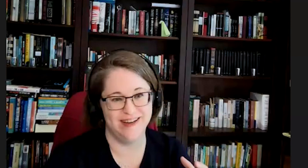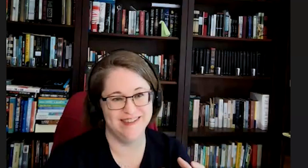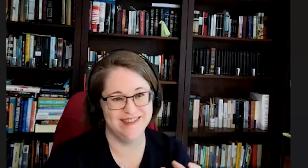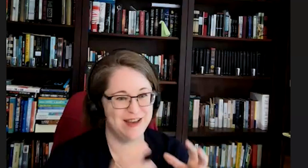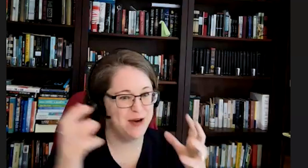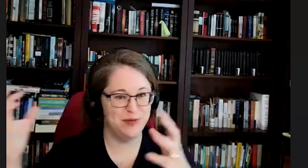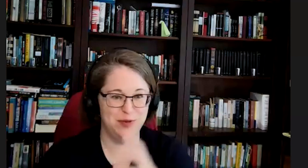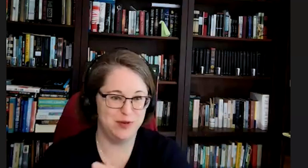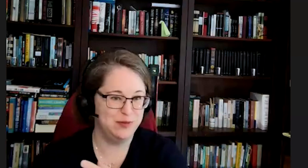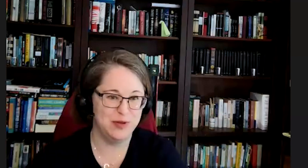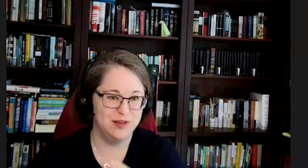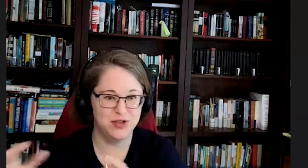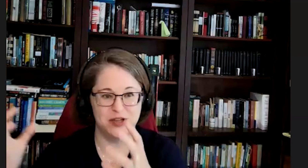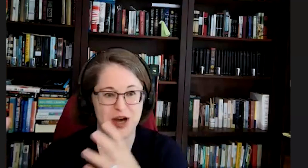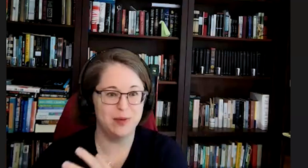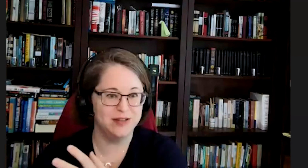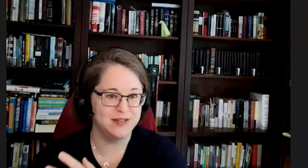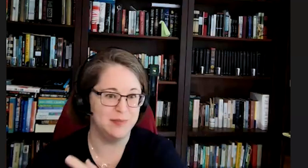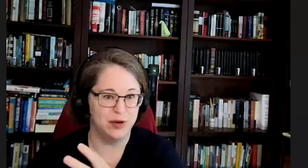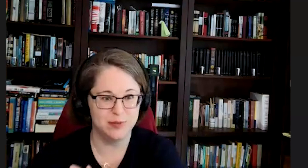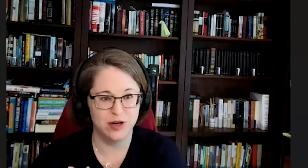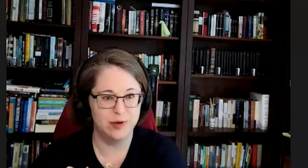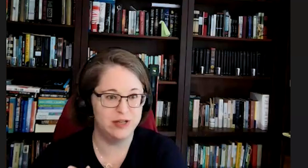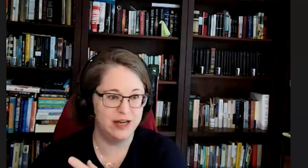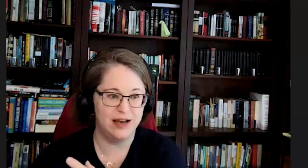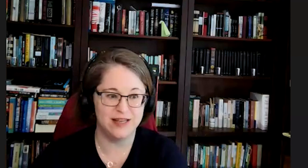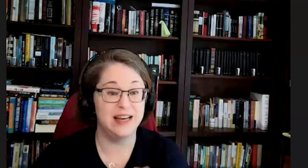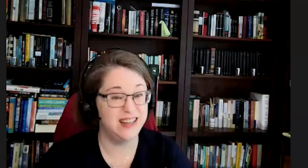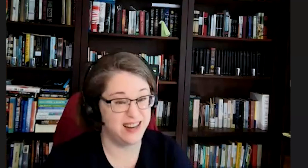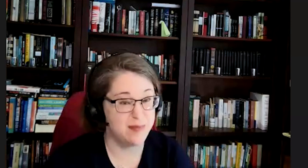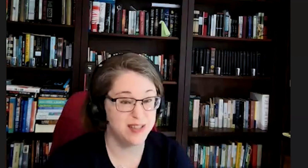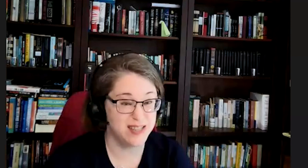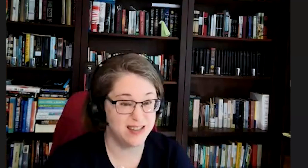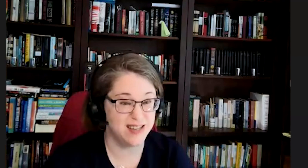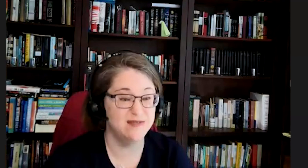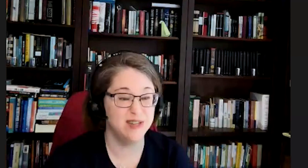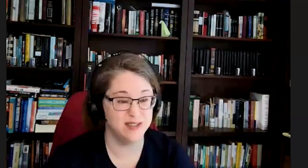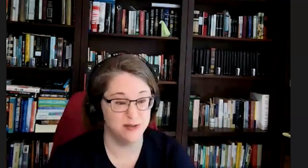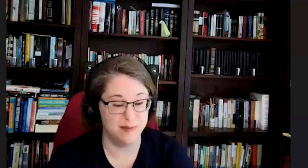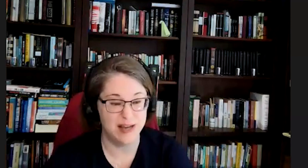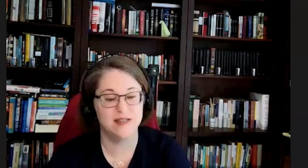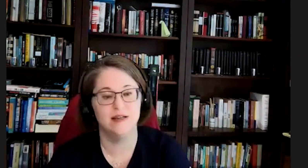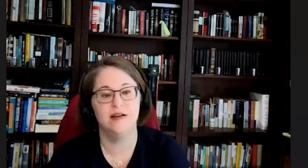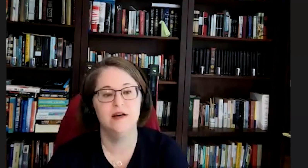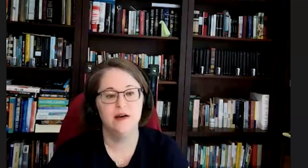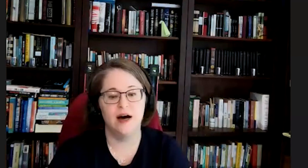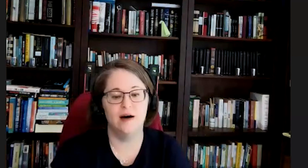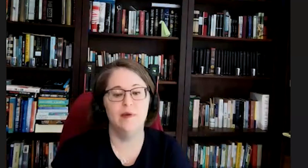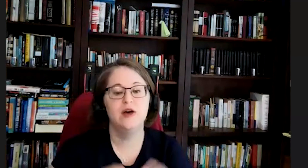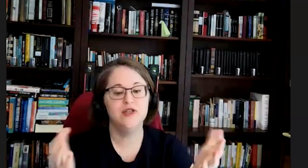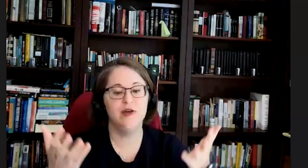for decades. Johns Hopkins and the Baltimore community has it. Indianapolis has it with the School of